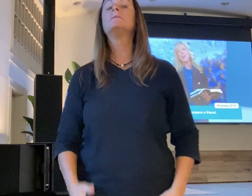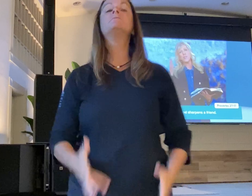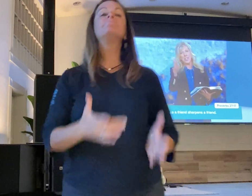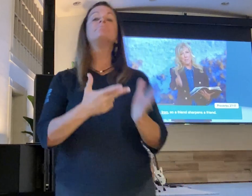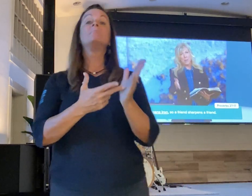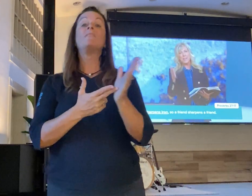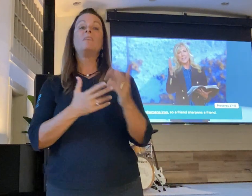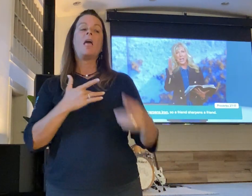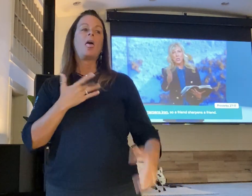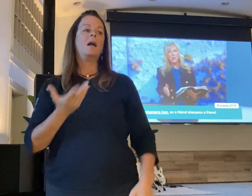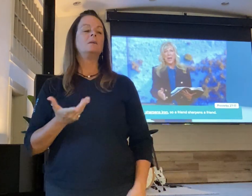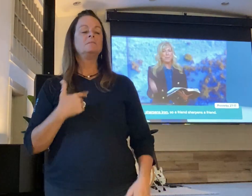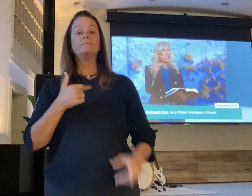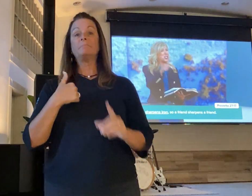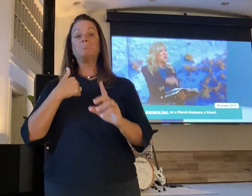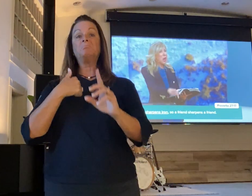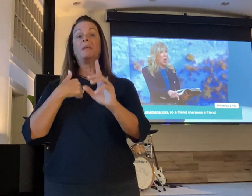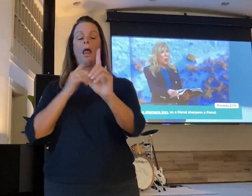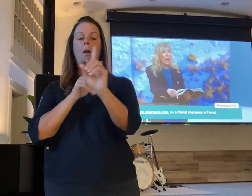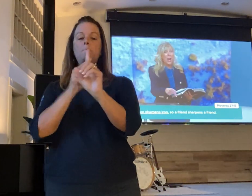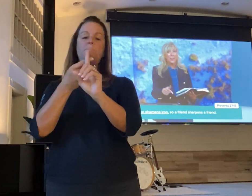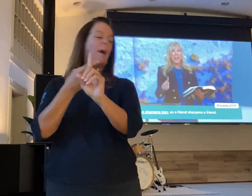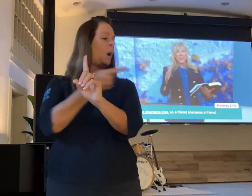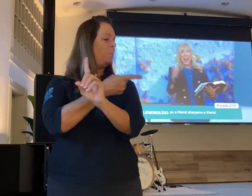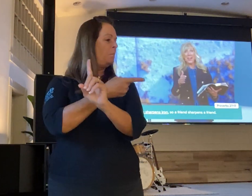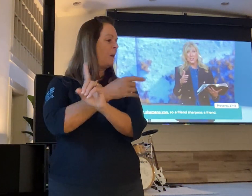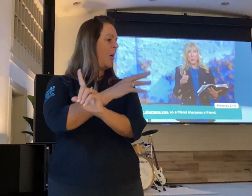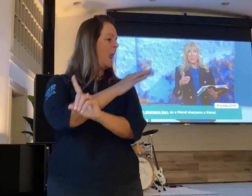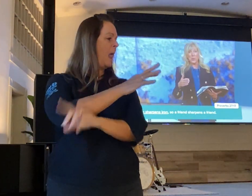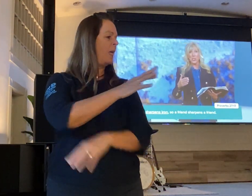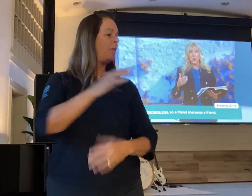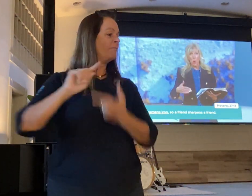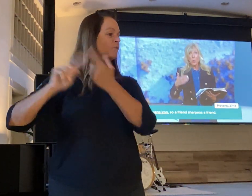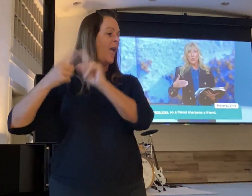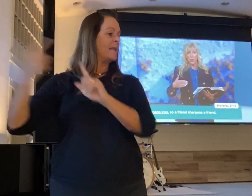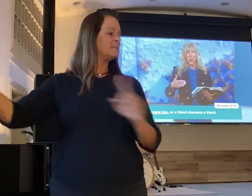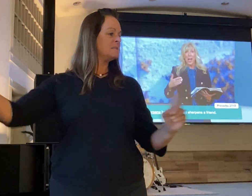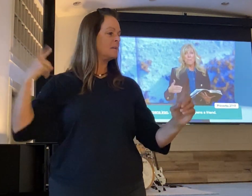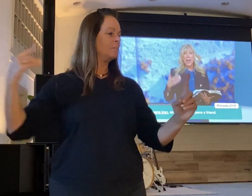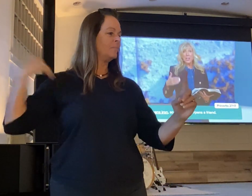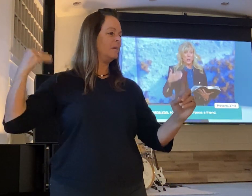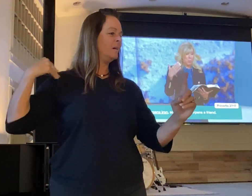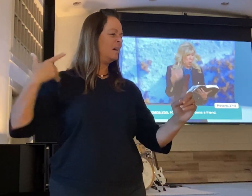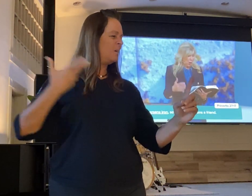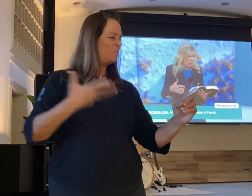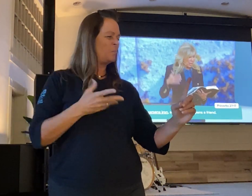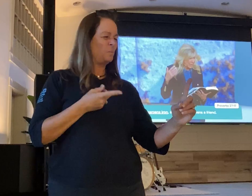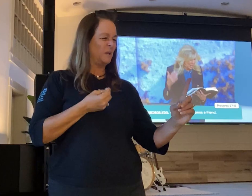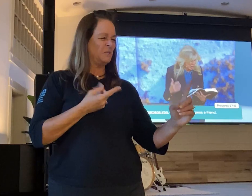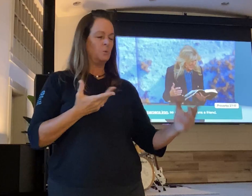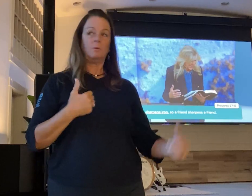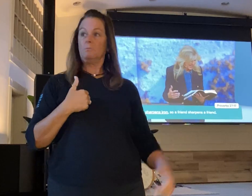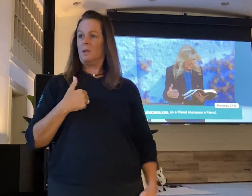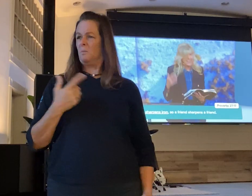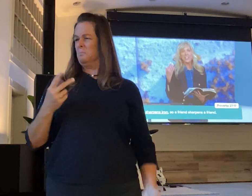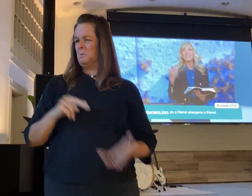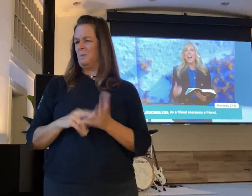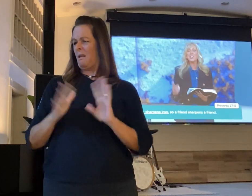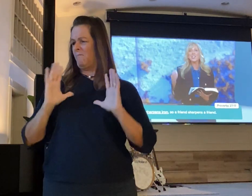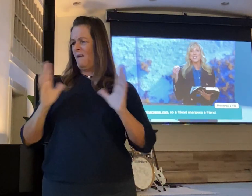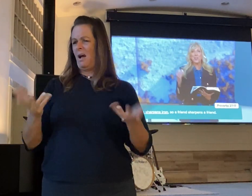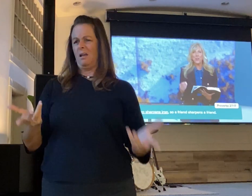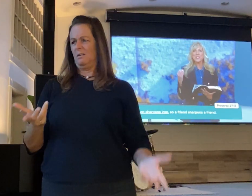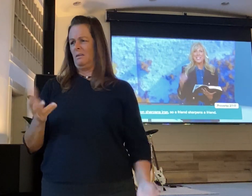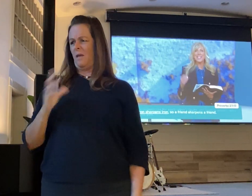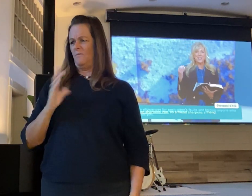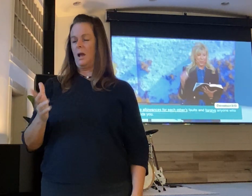held accountable for the commitments that you made, because you know that is what's going to grow you and make you more like Jesus. It's